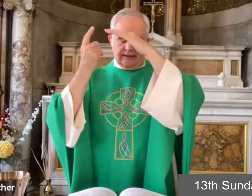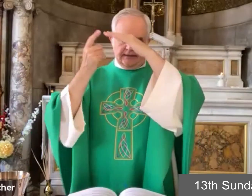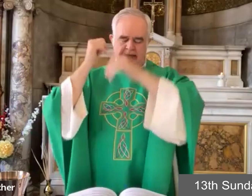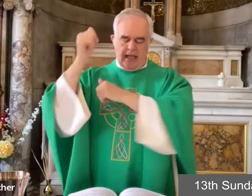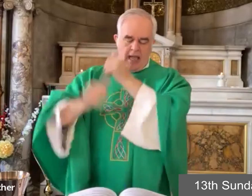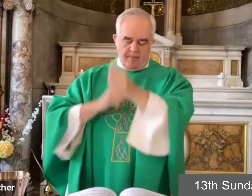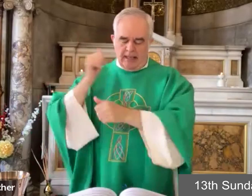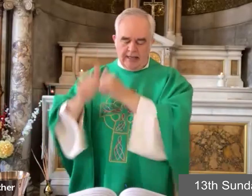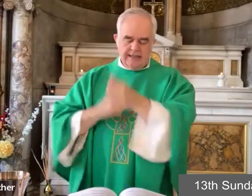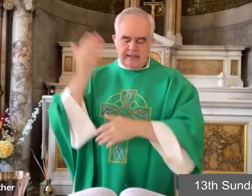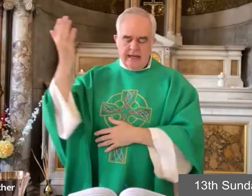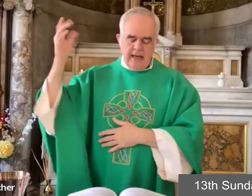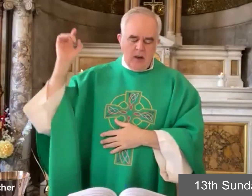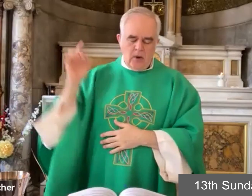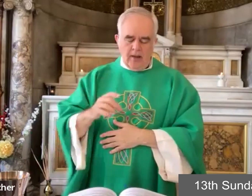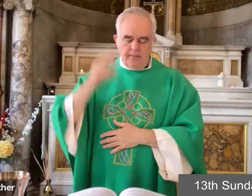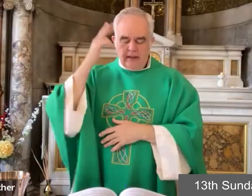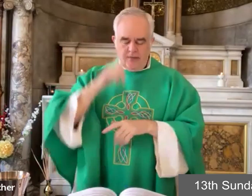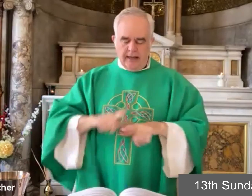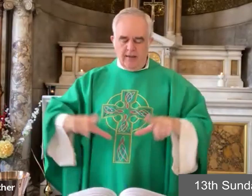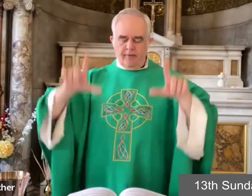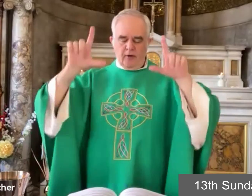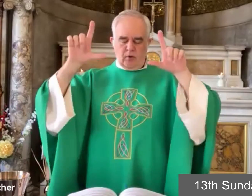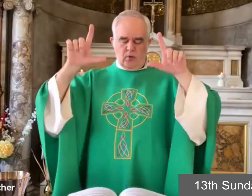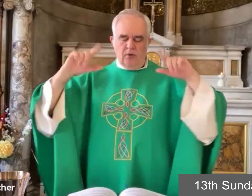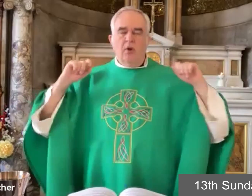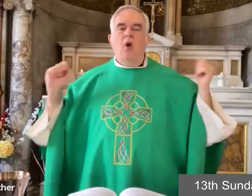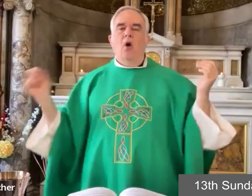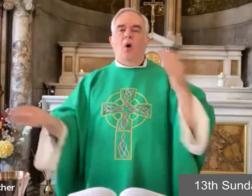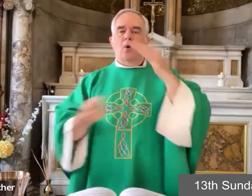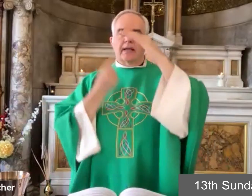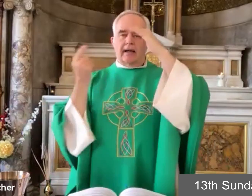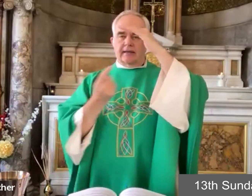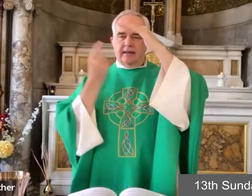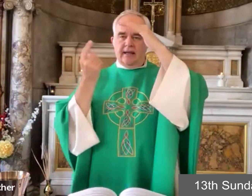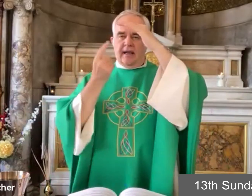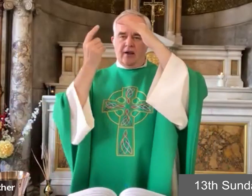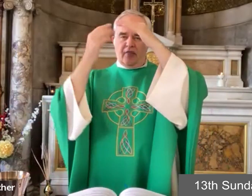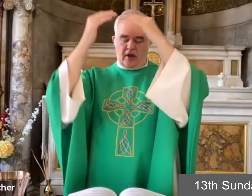highest. Blessed is he who comes in the name of the Lord. Hosanna in the